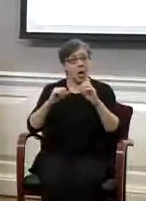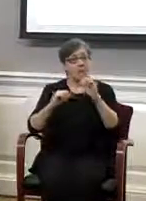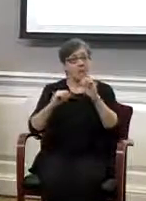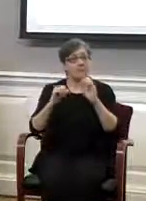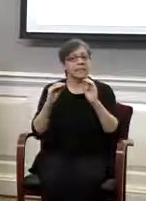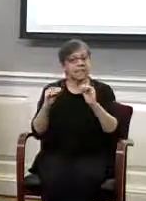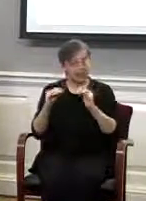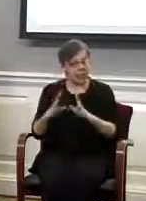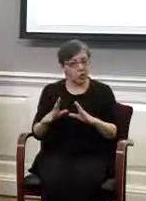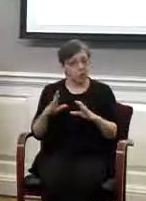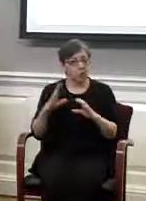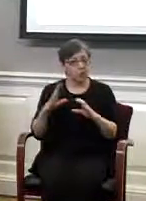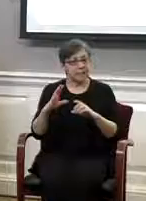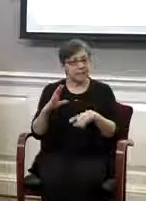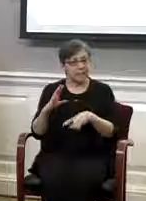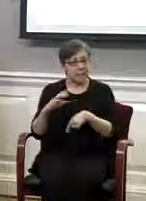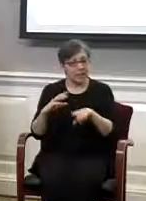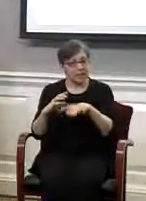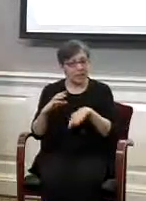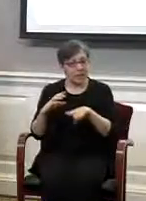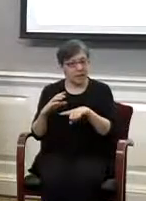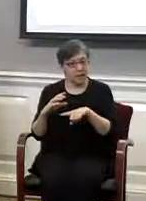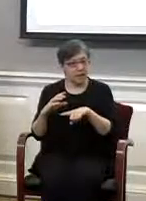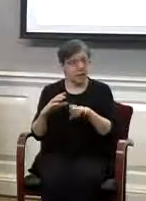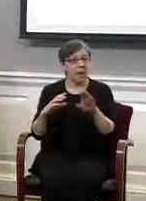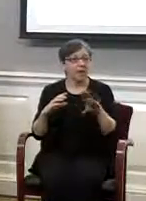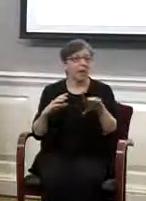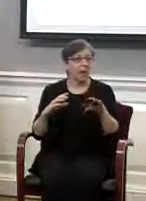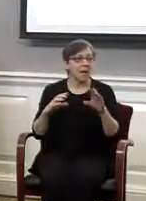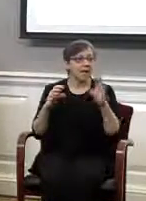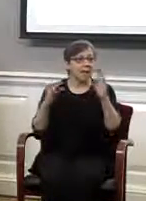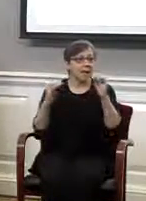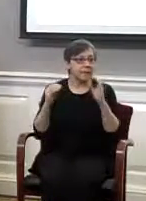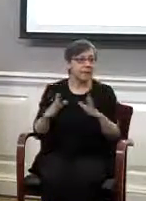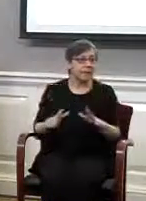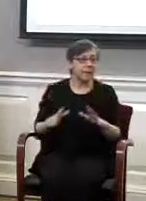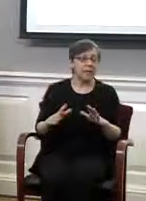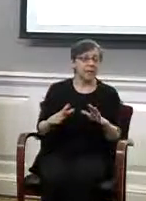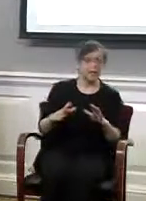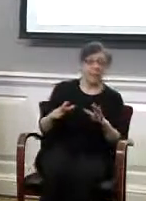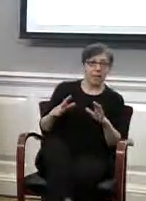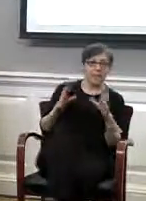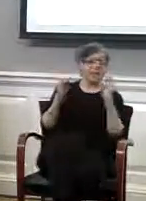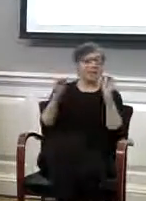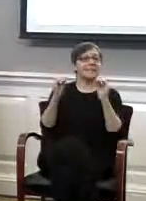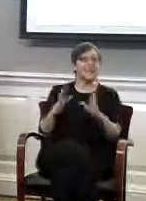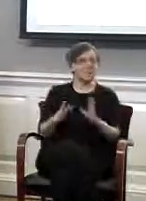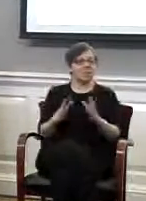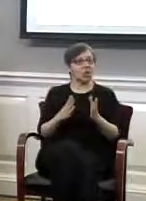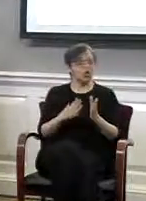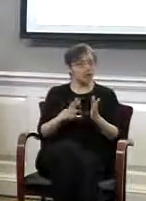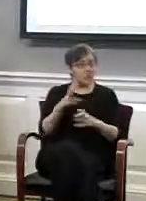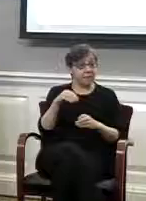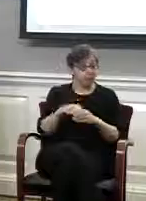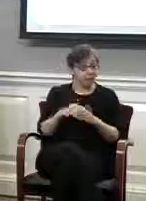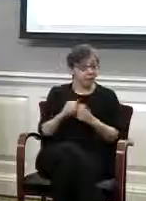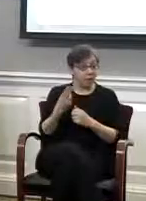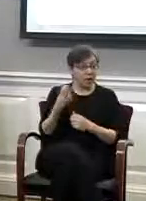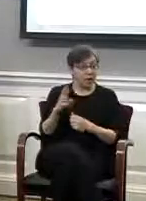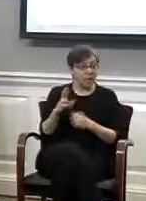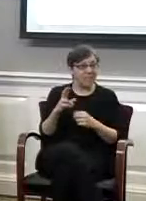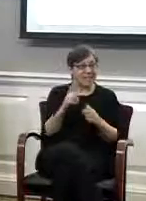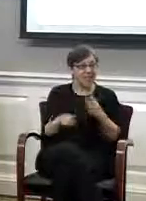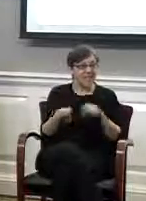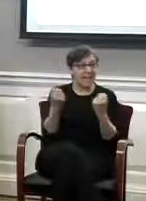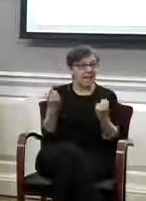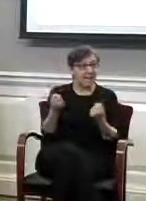were the ones in the human rights, involved in human rights violations. So, you know, extracting bribes from the kids, not showing up. The average teacher